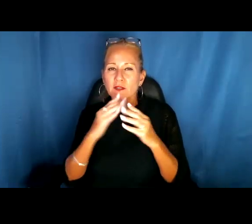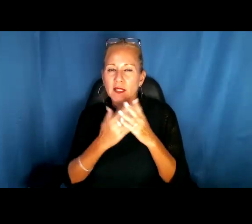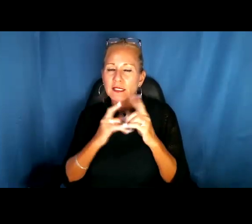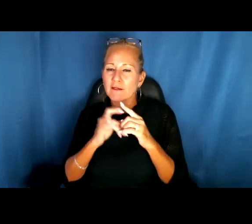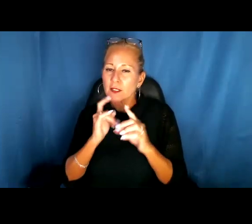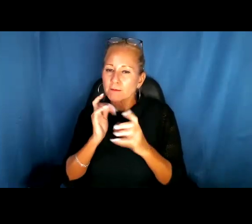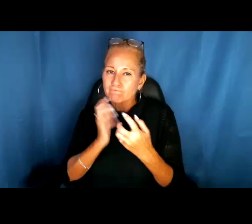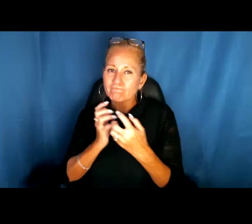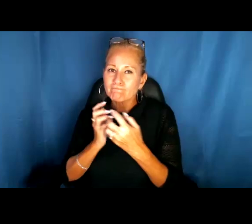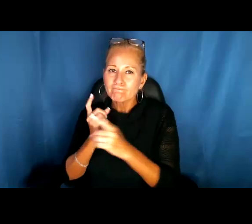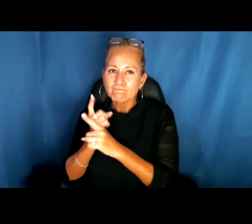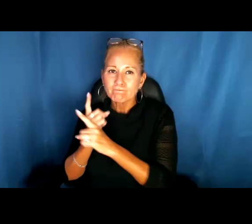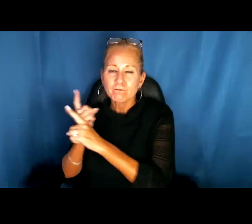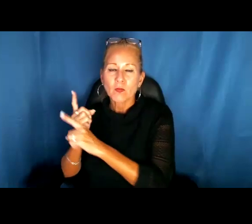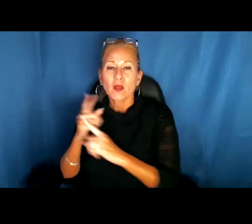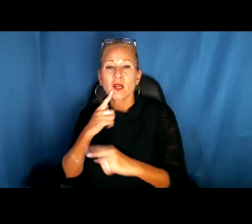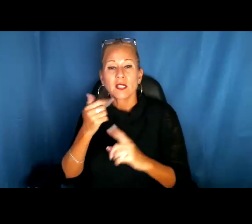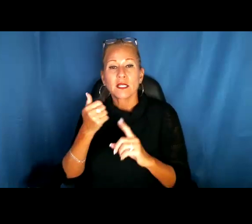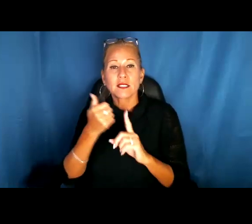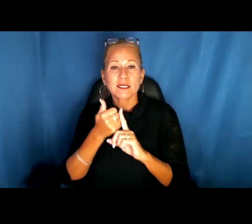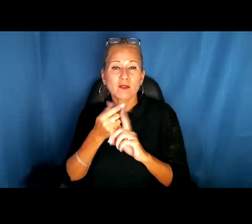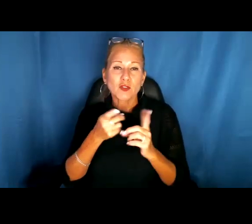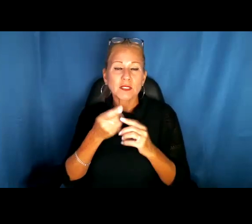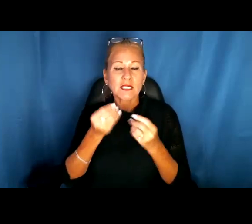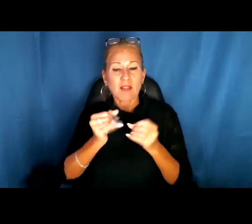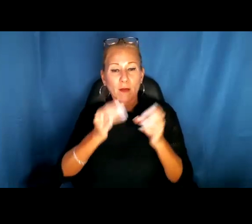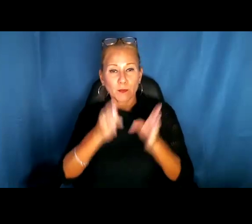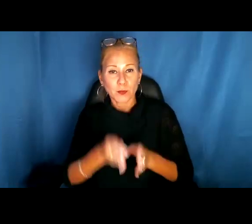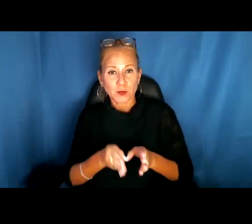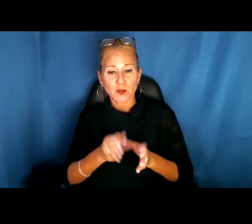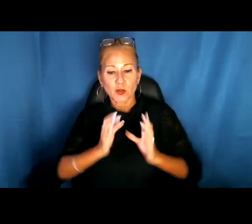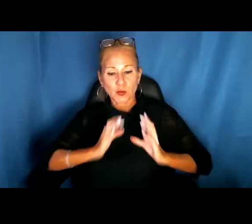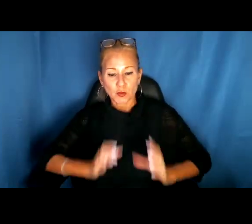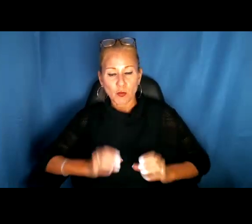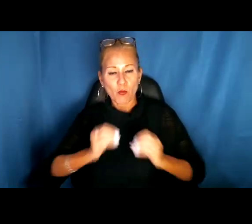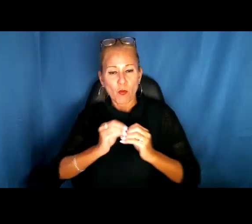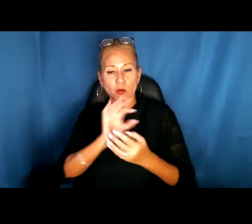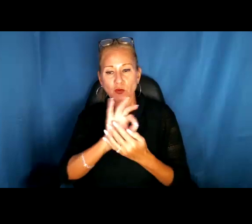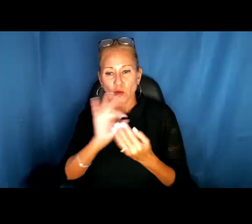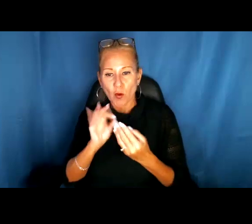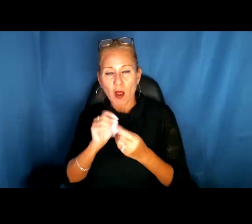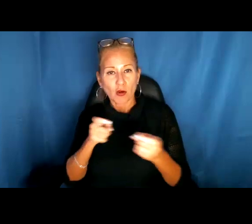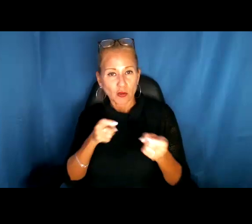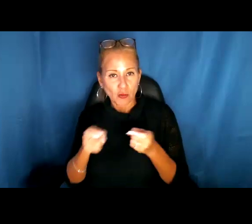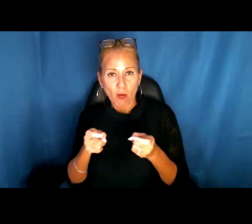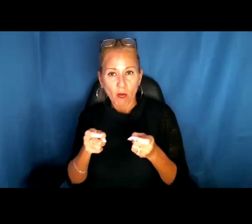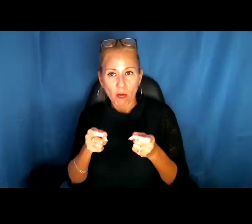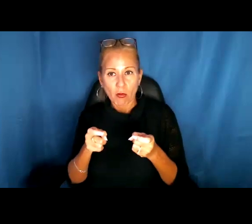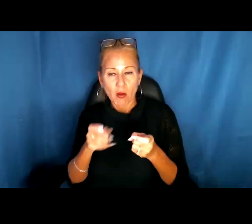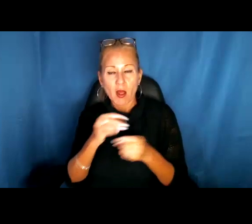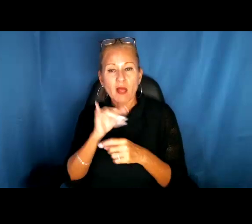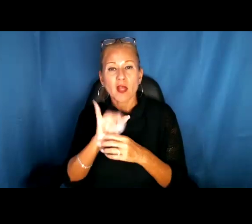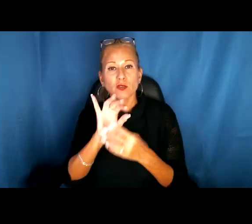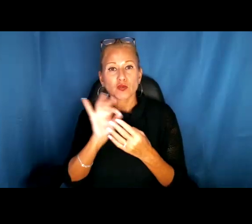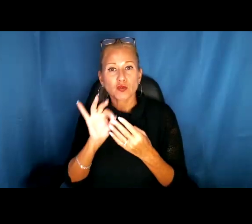right. Remember, self-direction gives an individual consumer more choice and control, and that